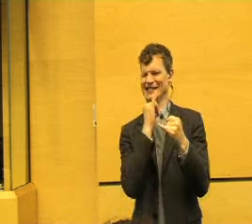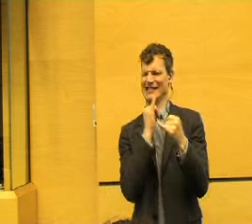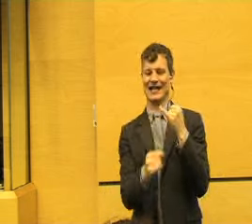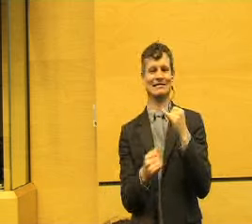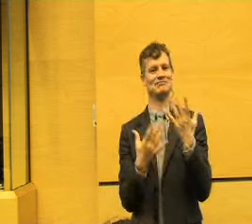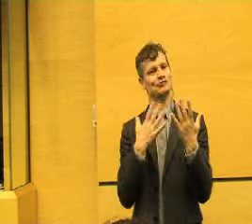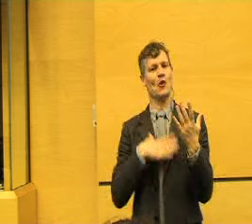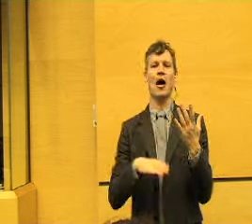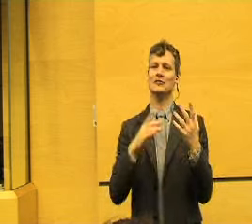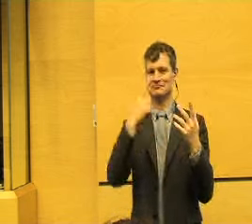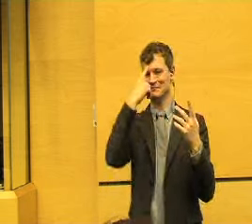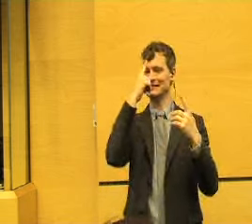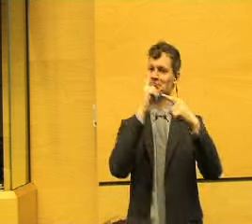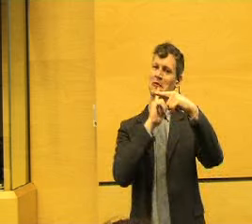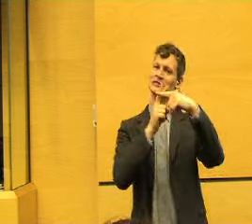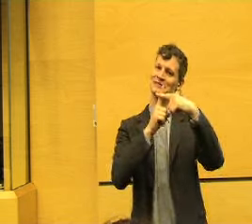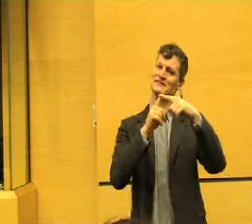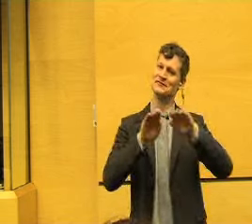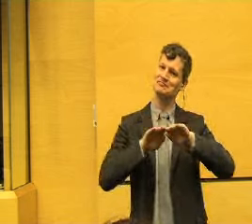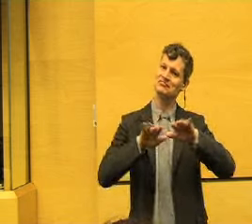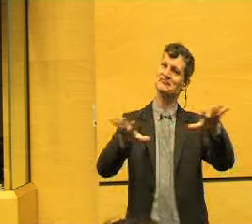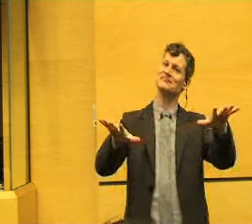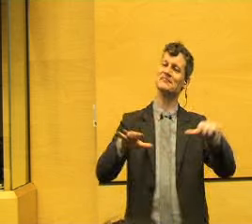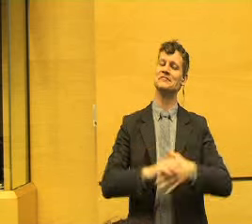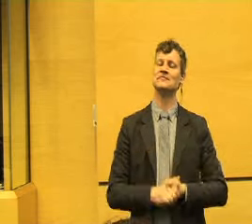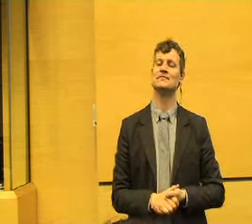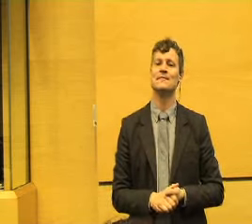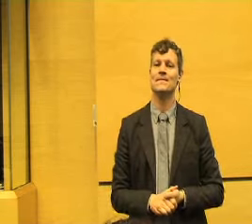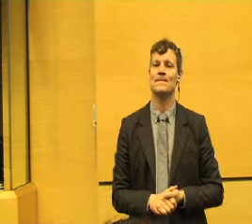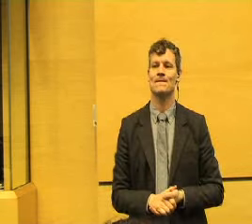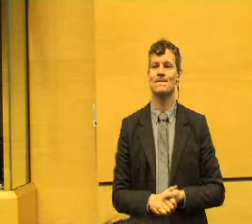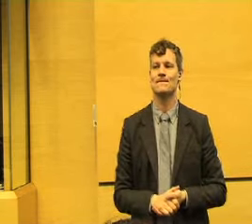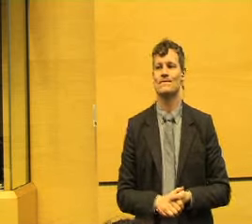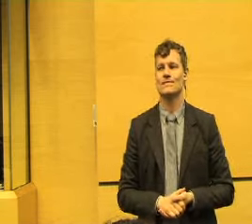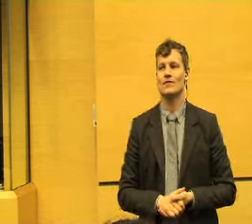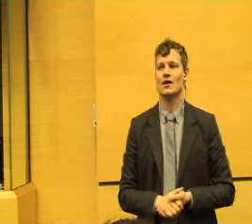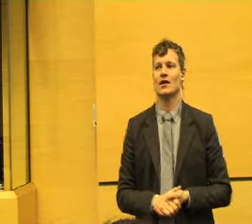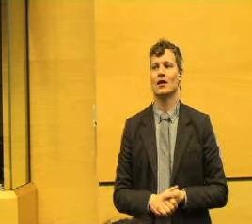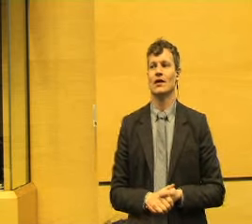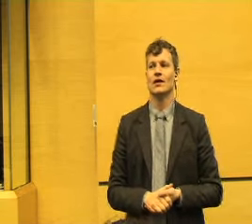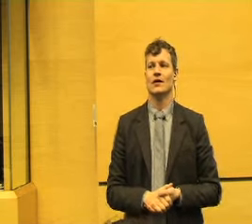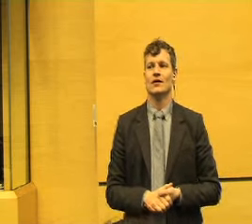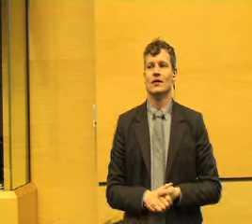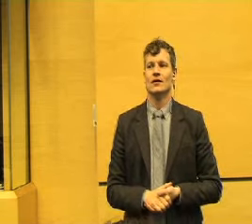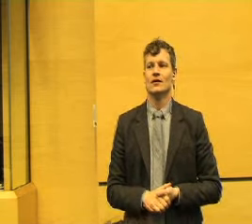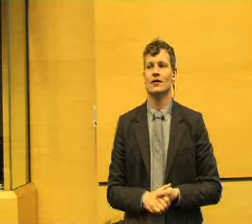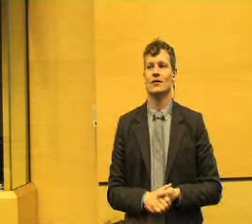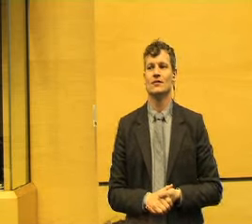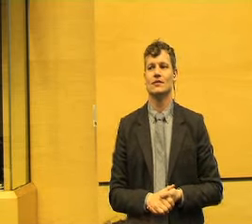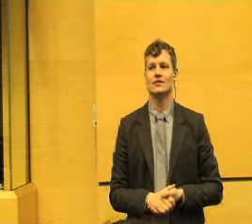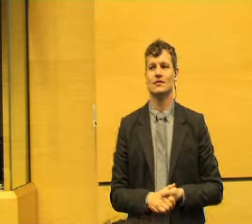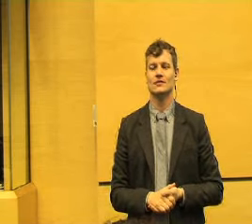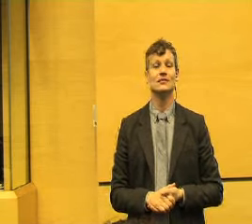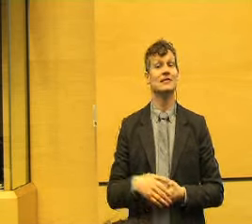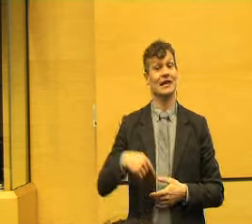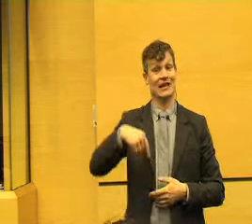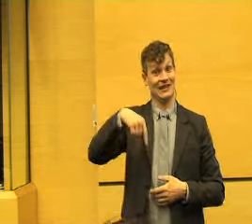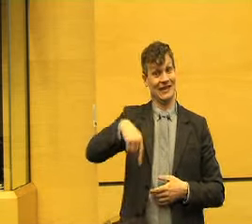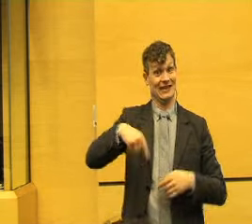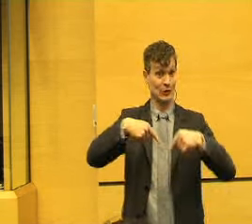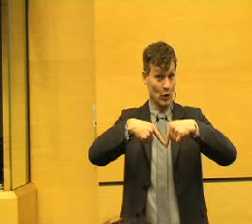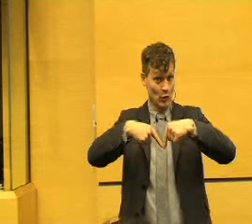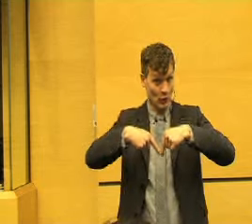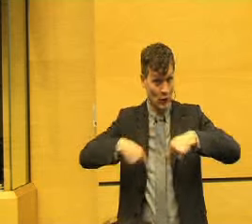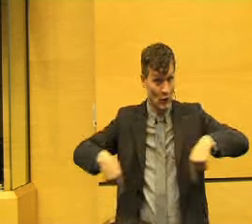positive note, and this is a dialogue in which we go on it's like a free ticket for a journey around the world. And of